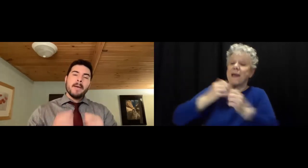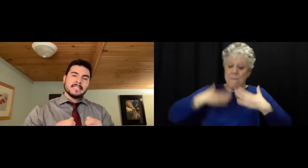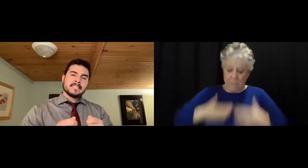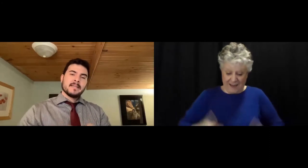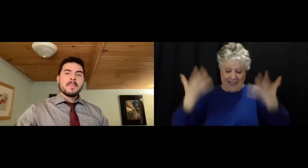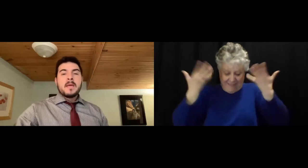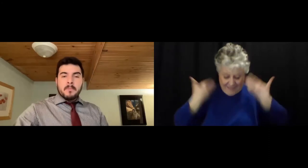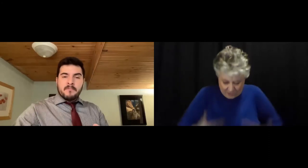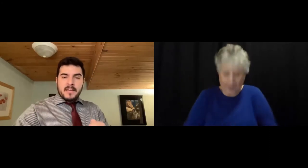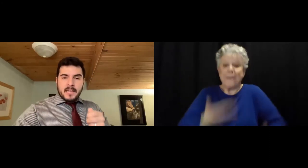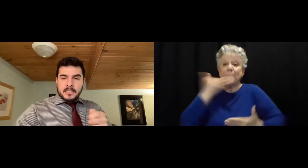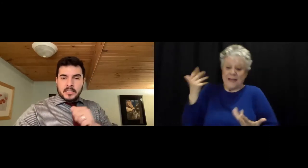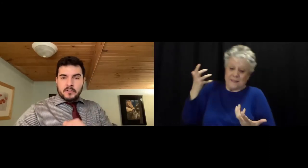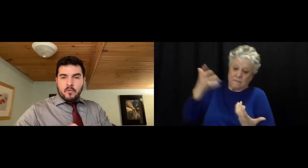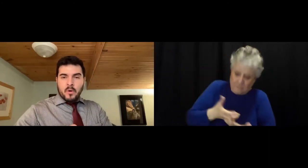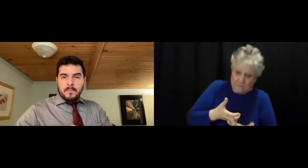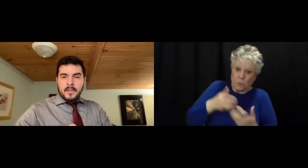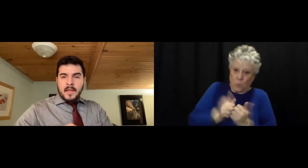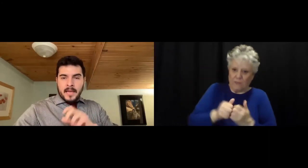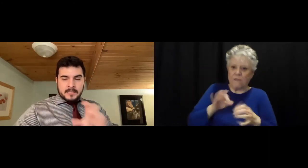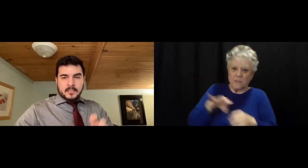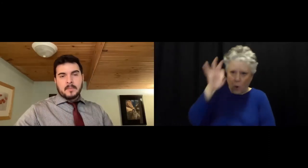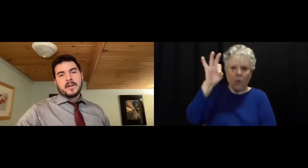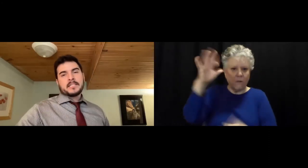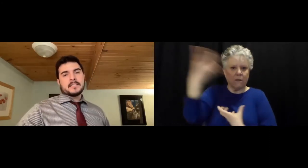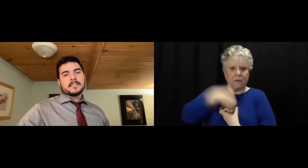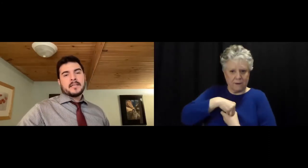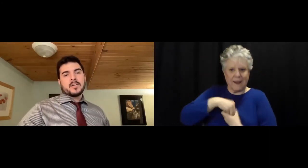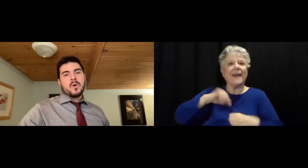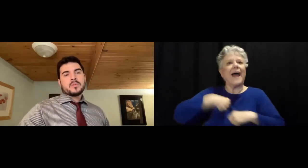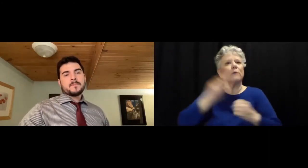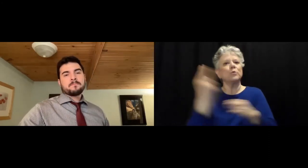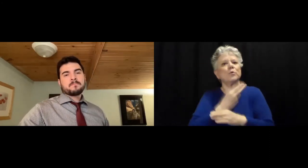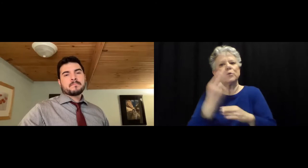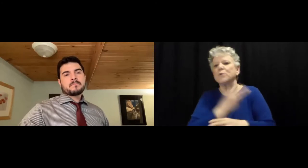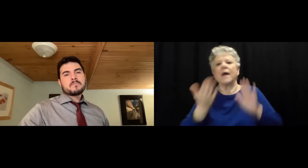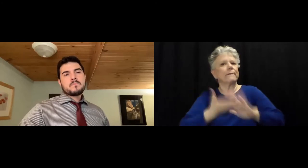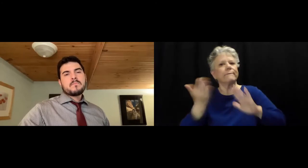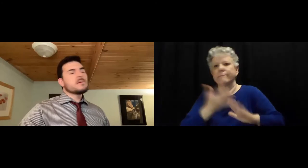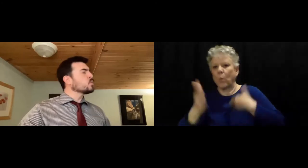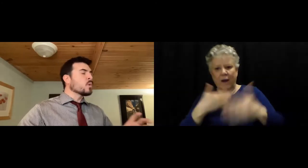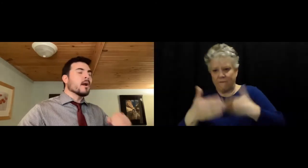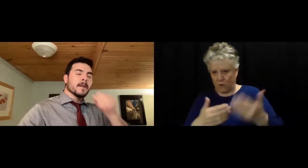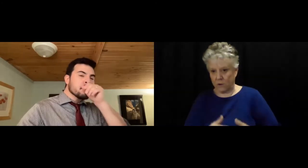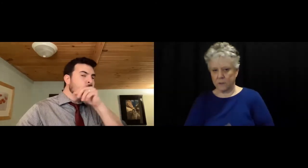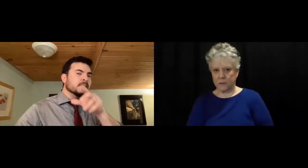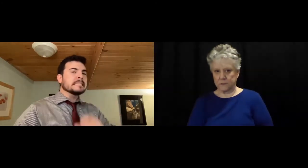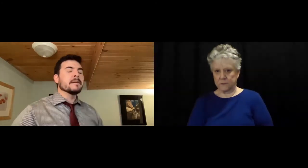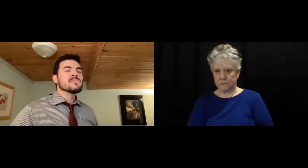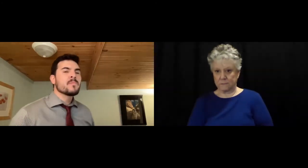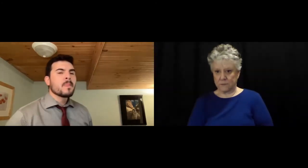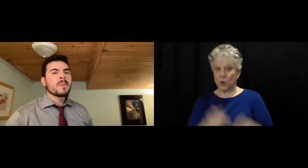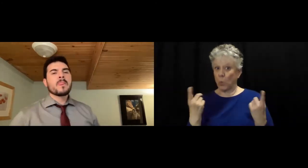was best, befitting to such a form and to such operations," end quote. So what's going on here? What